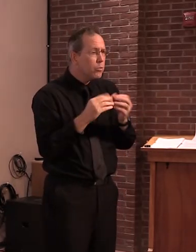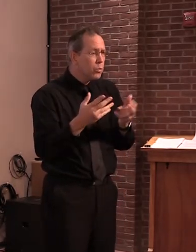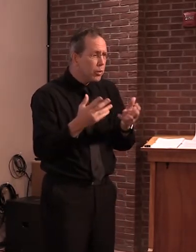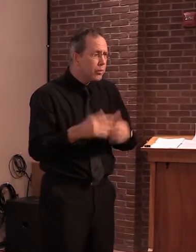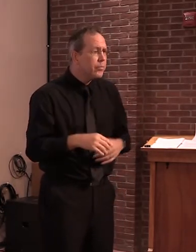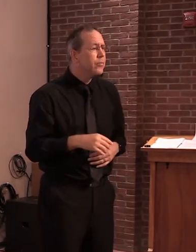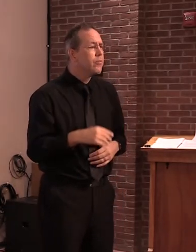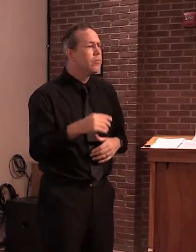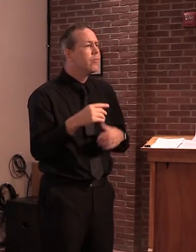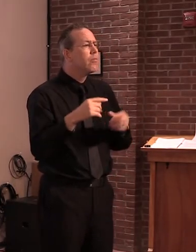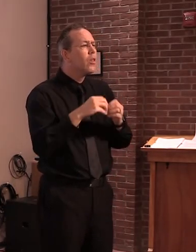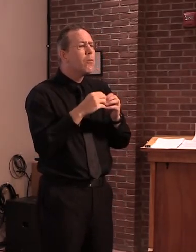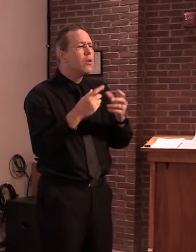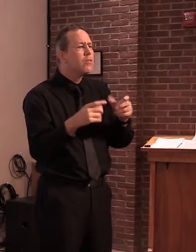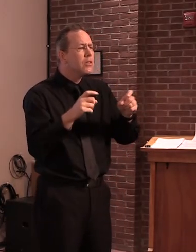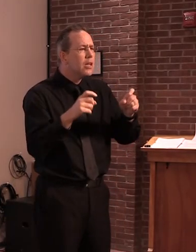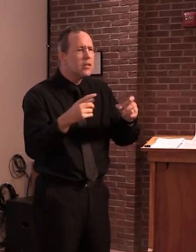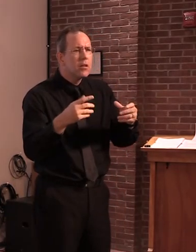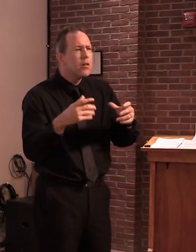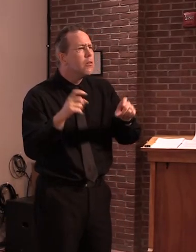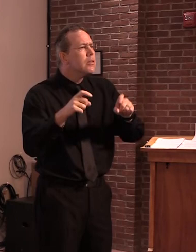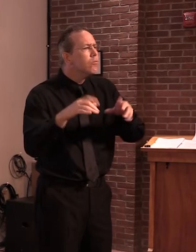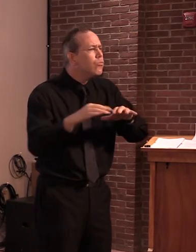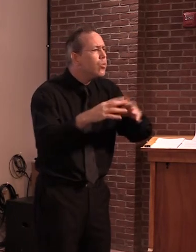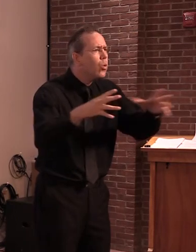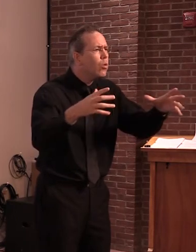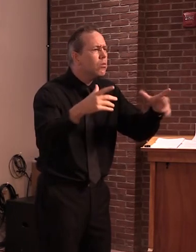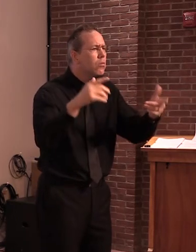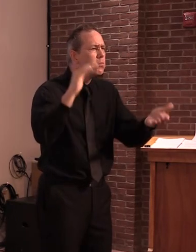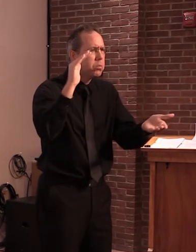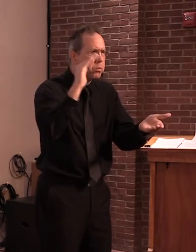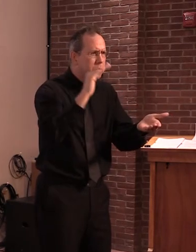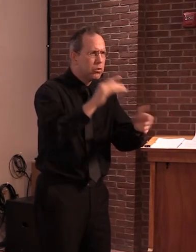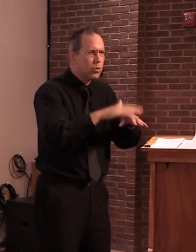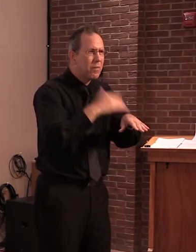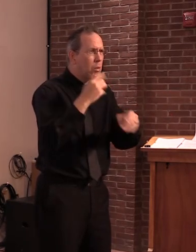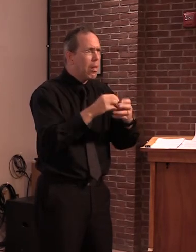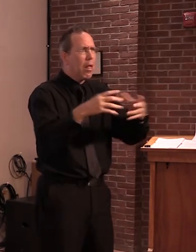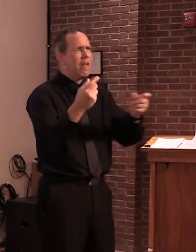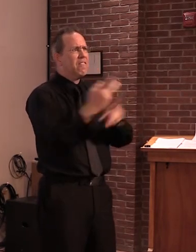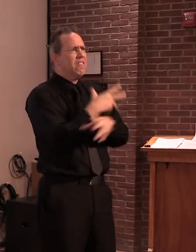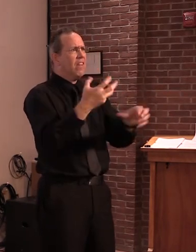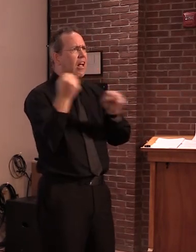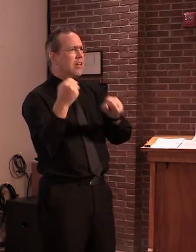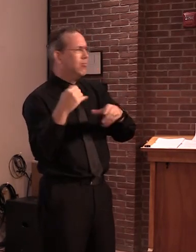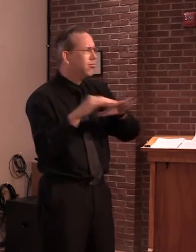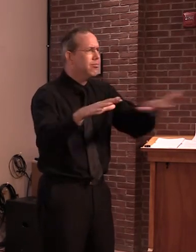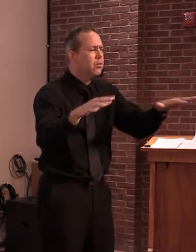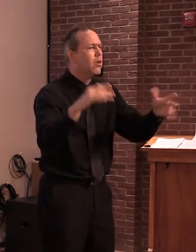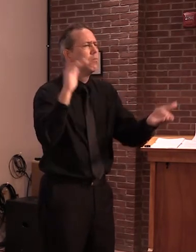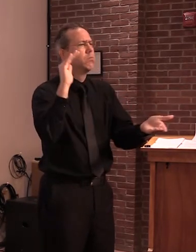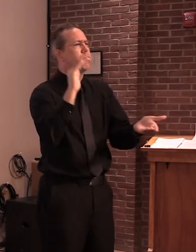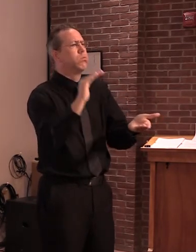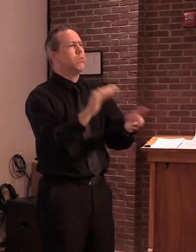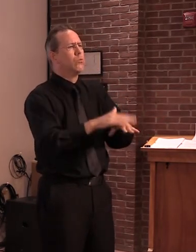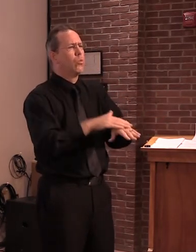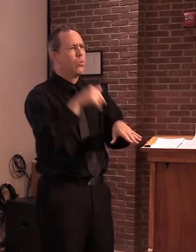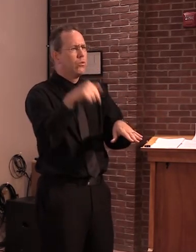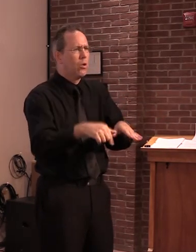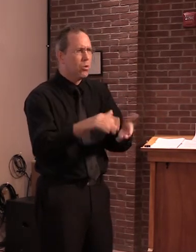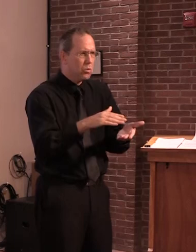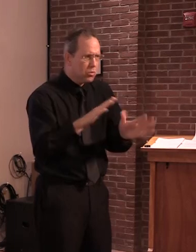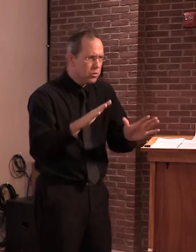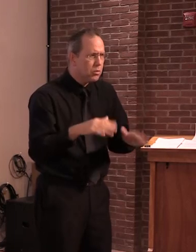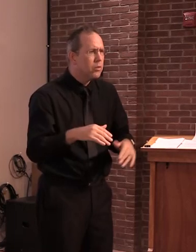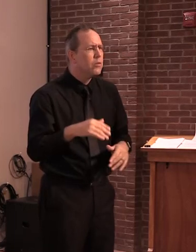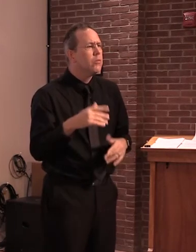also slowing. When we drill down into the various census regions, we see that the slowdown in cases is tied back to a reduction